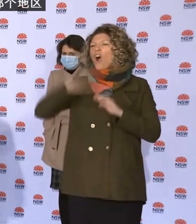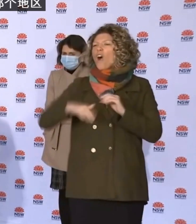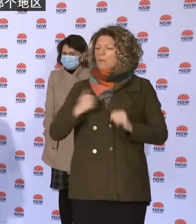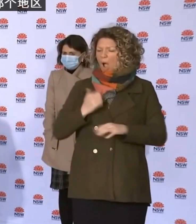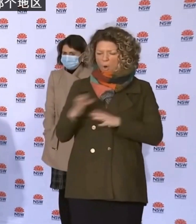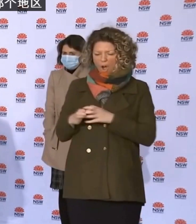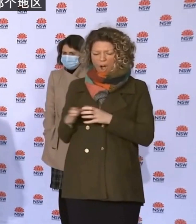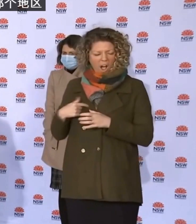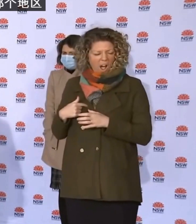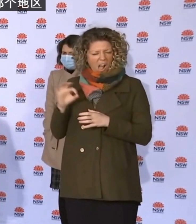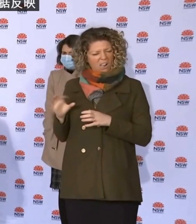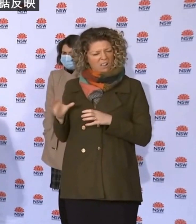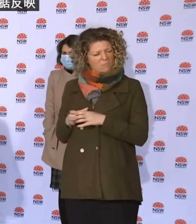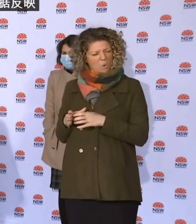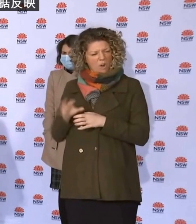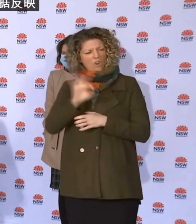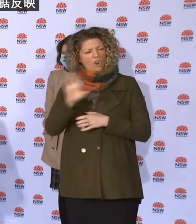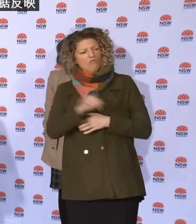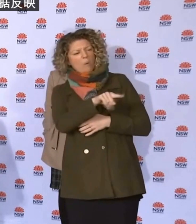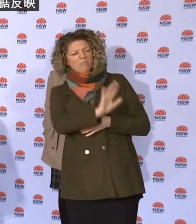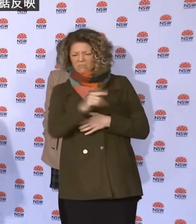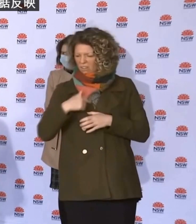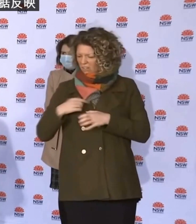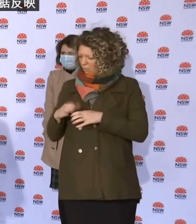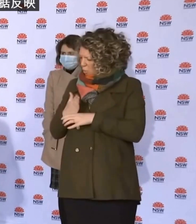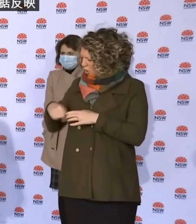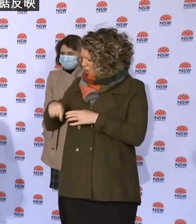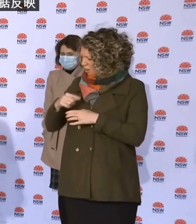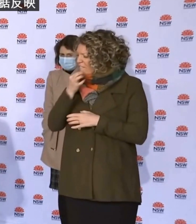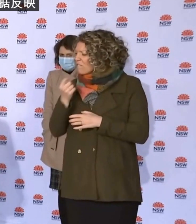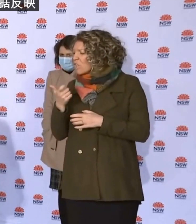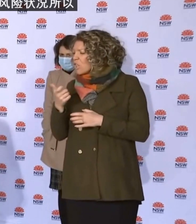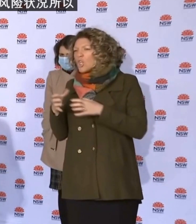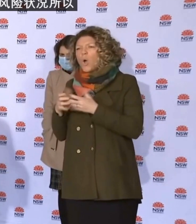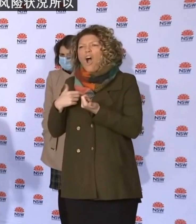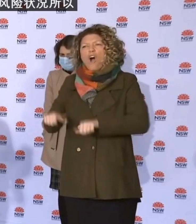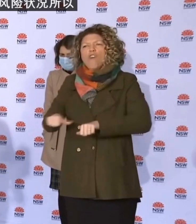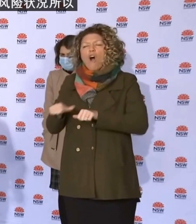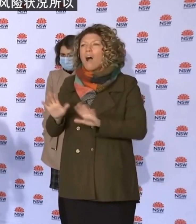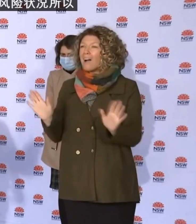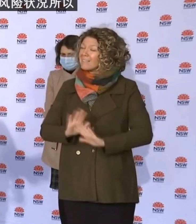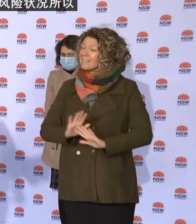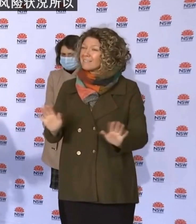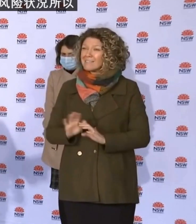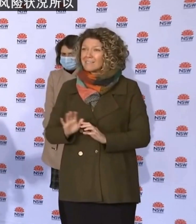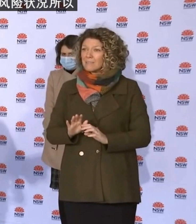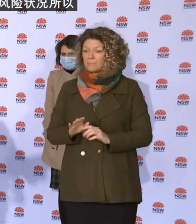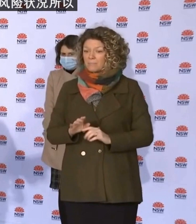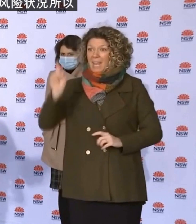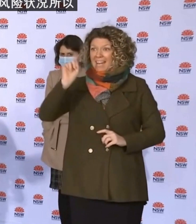area. You cannot. The data we've got today reflects what has happened 5 days